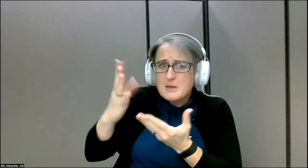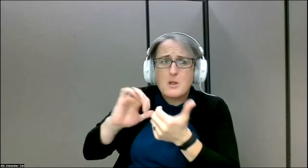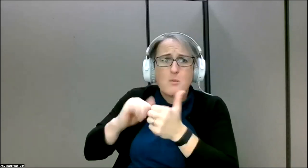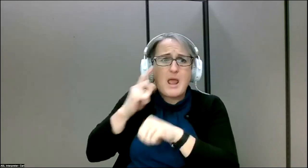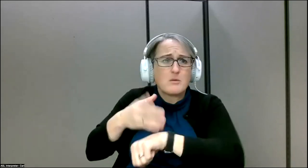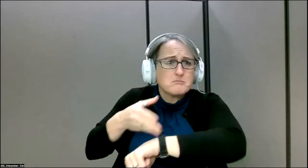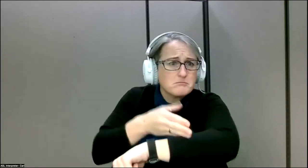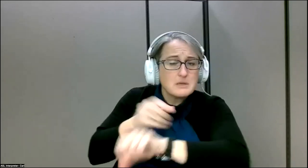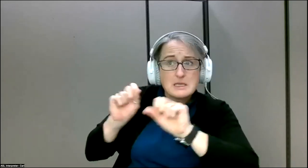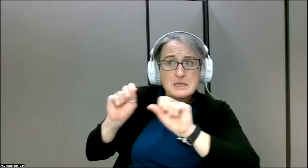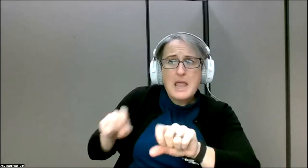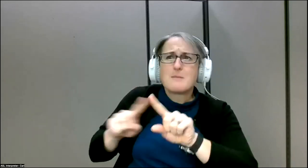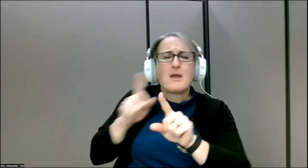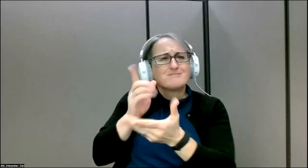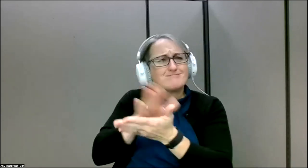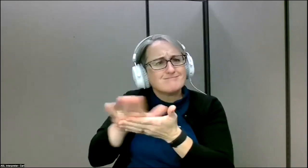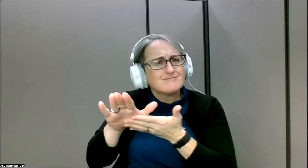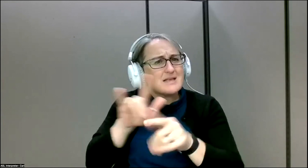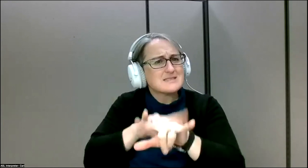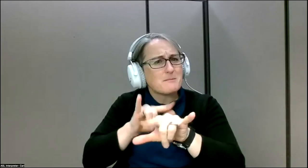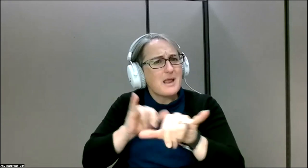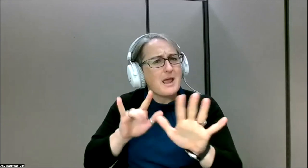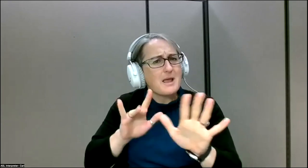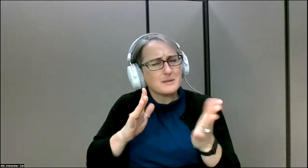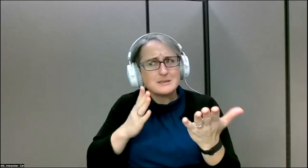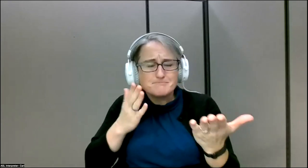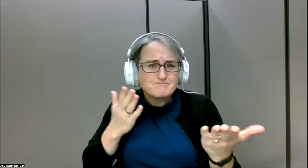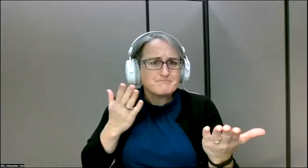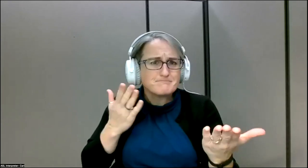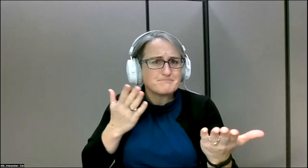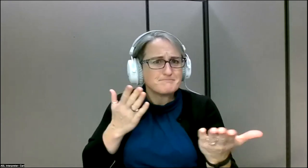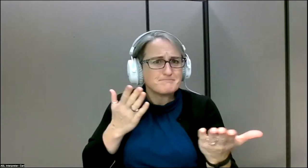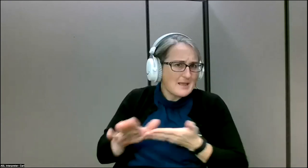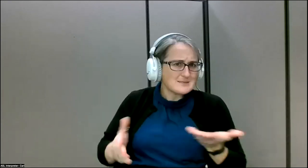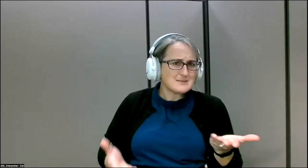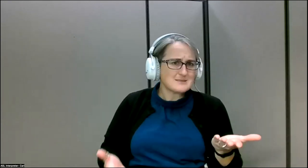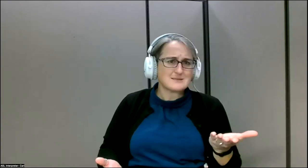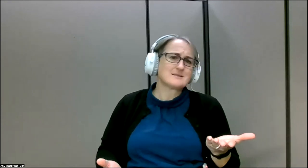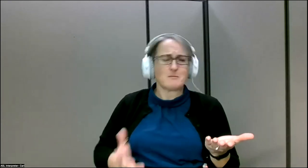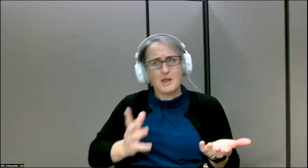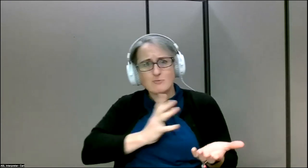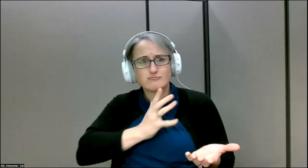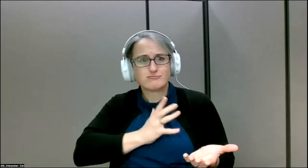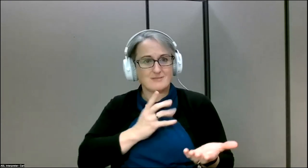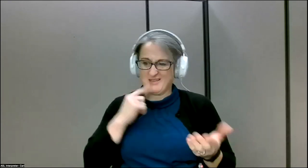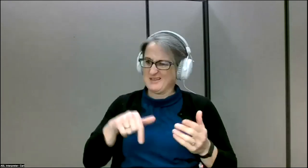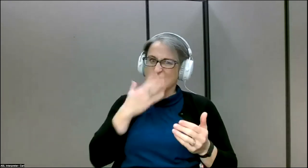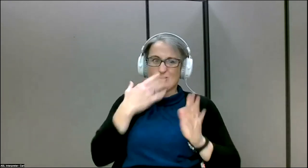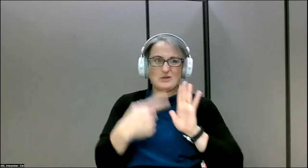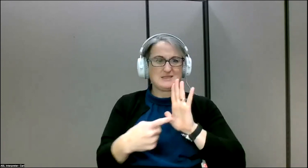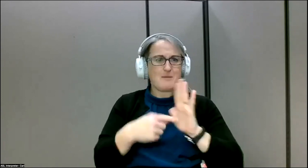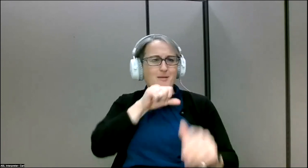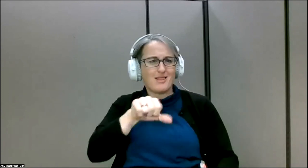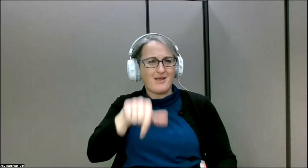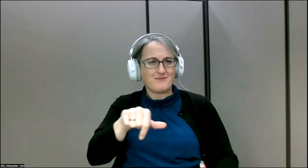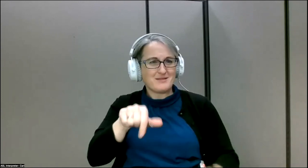grace. And this is an example, because I love this panel. Like, you're all